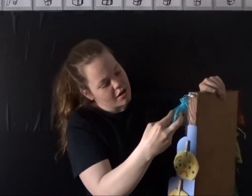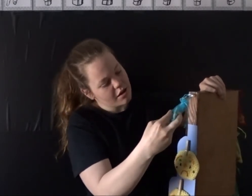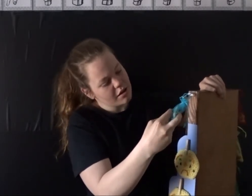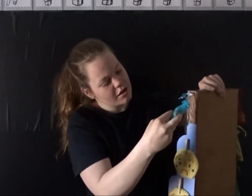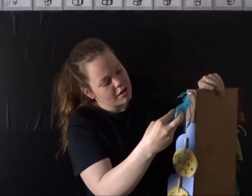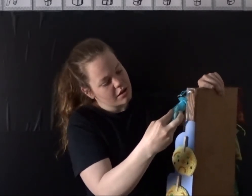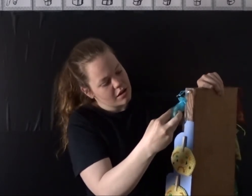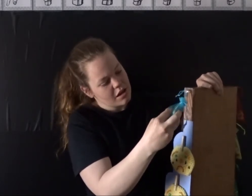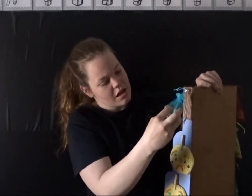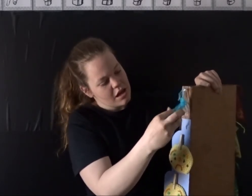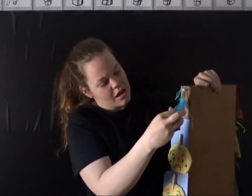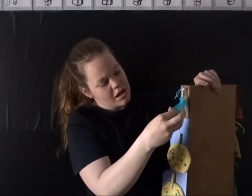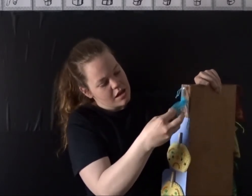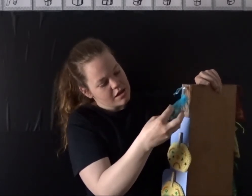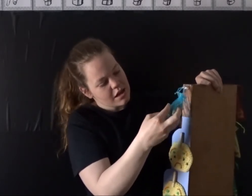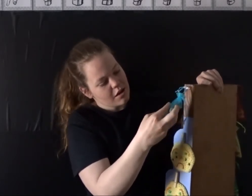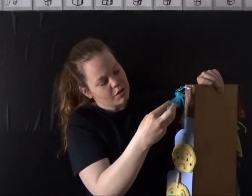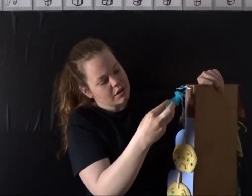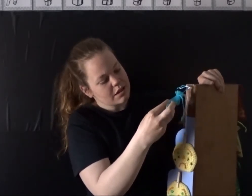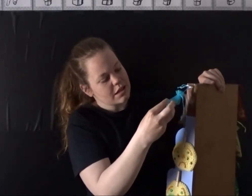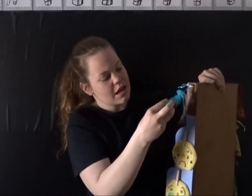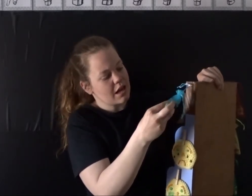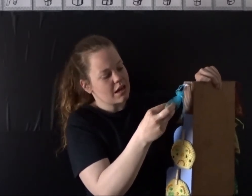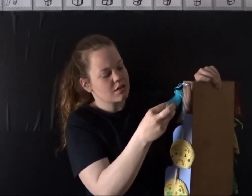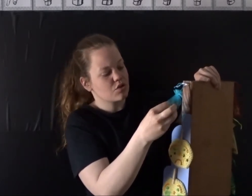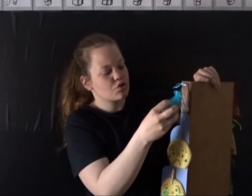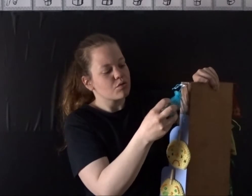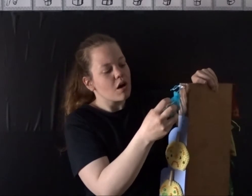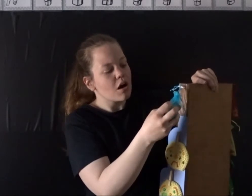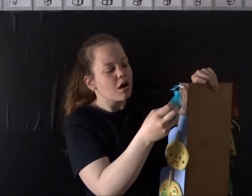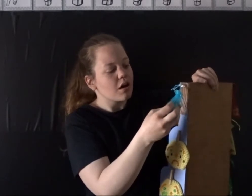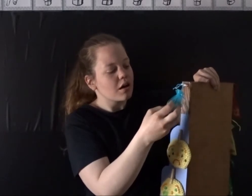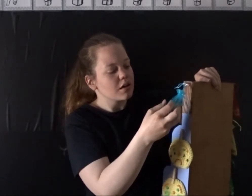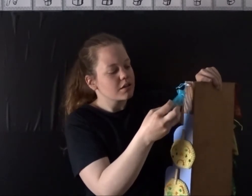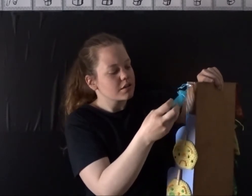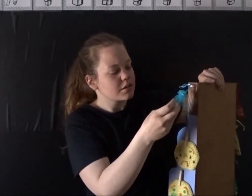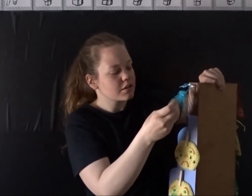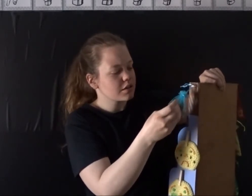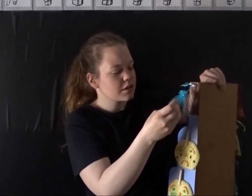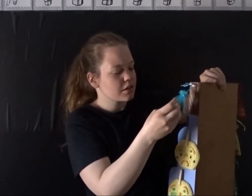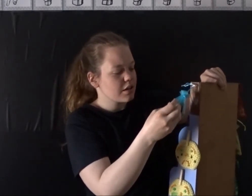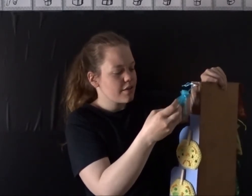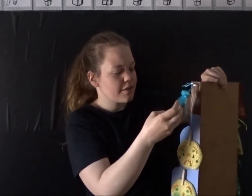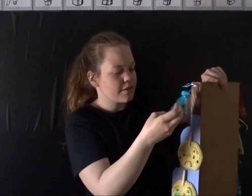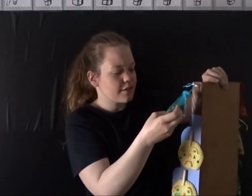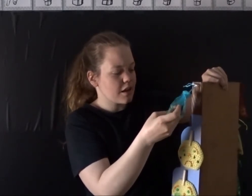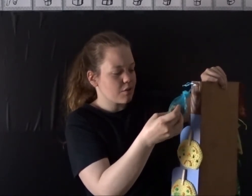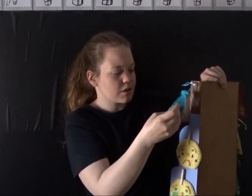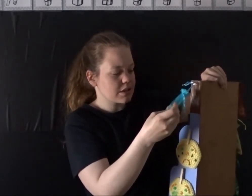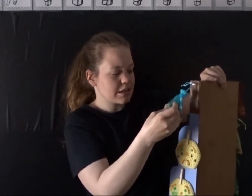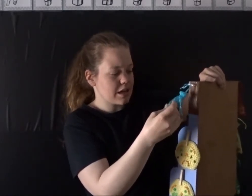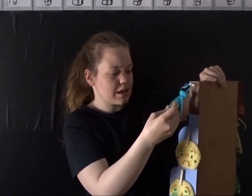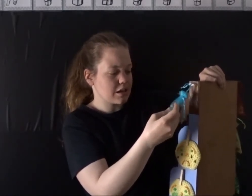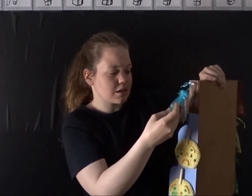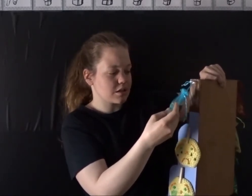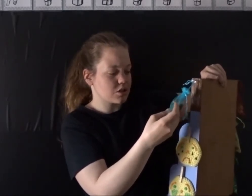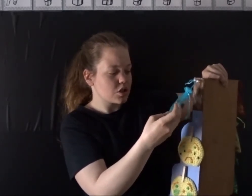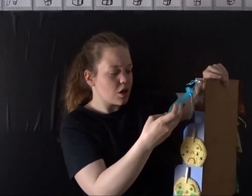hug, that one says draw, that one says